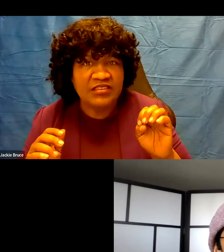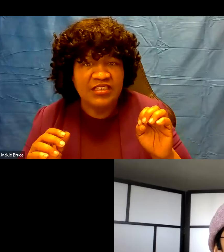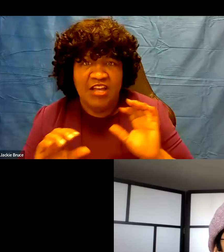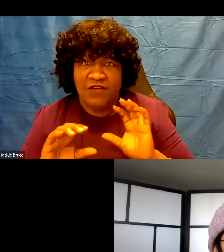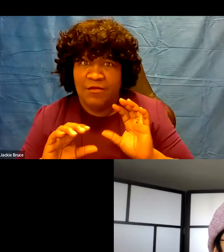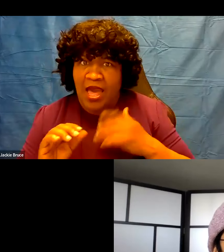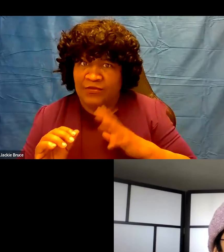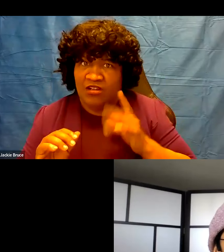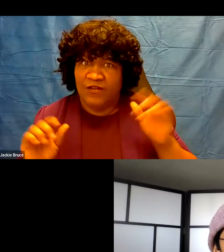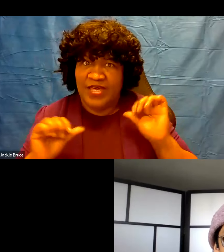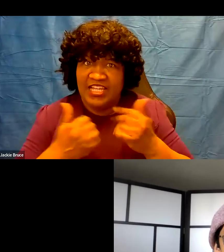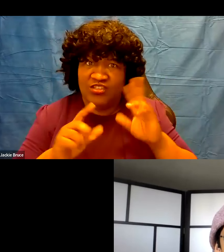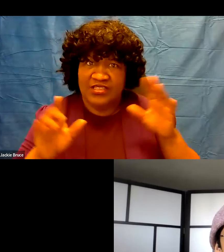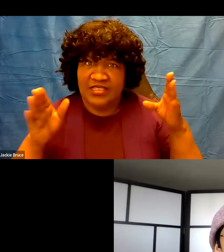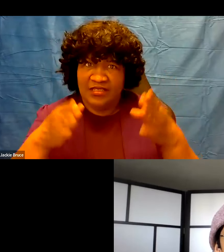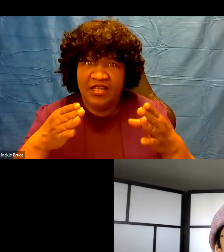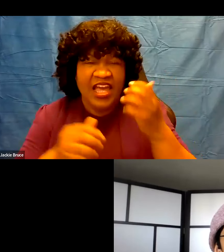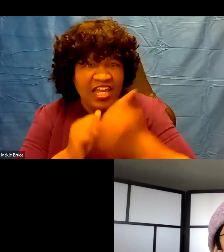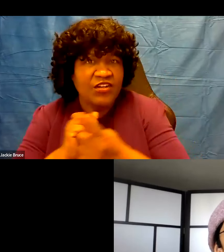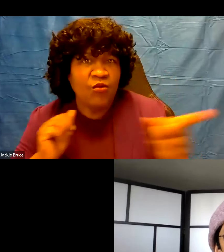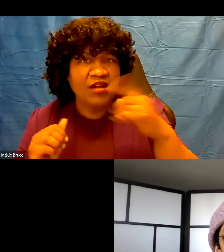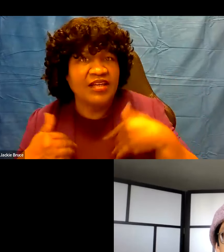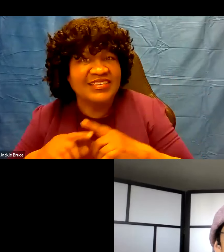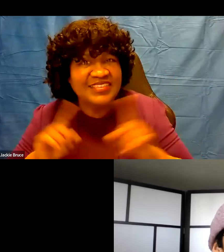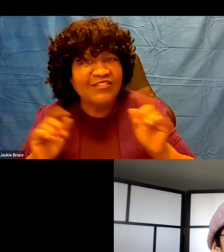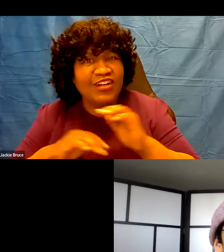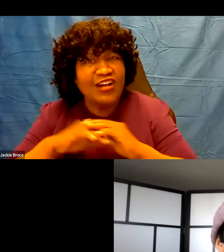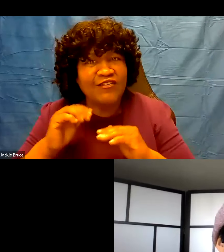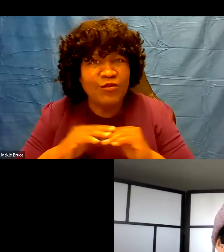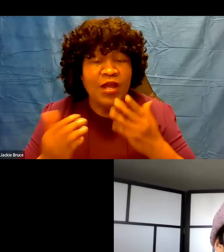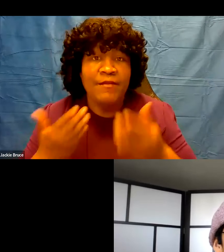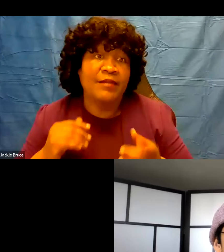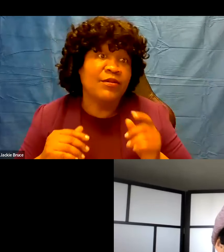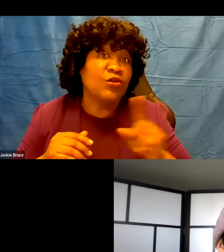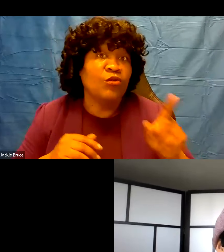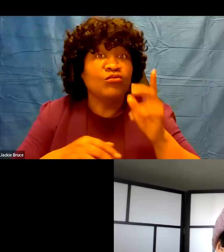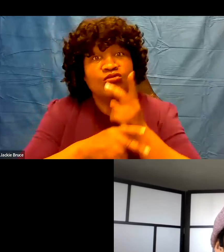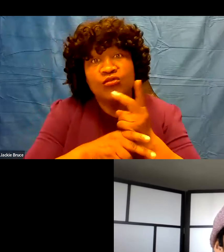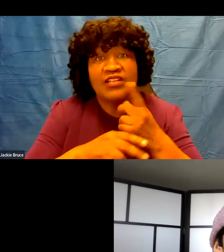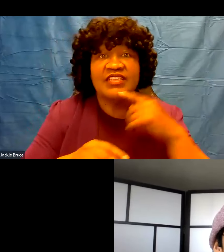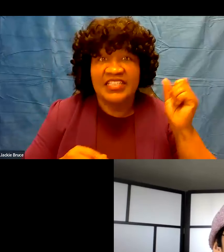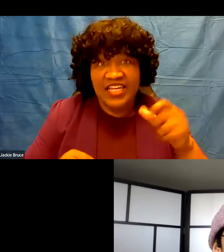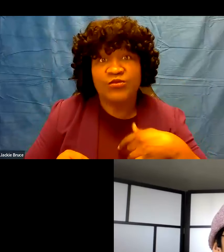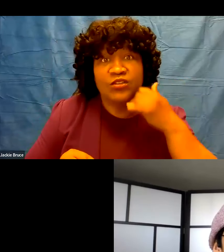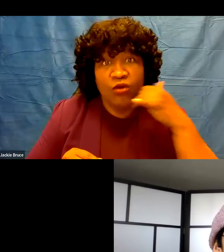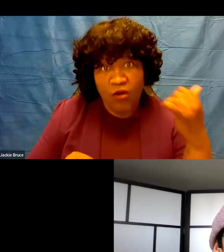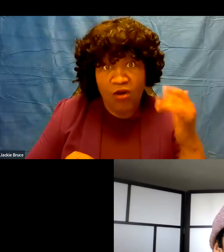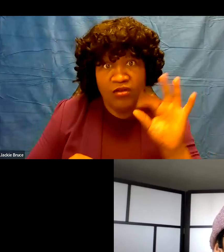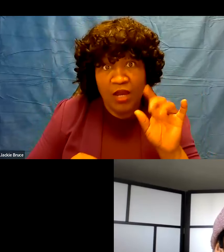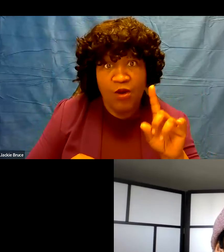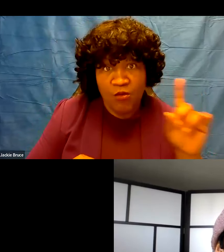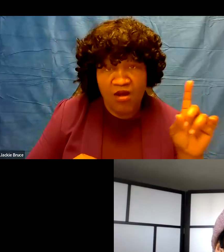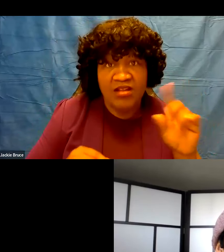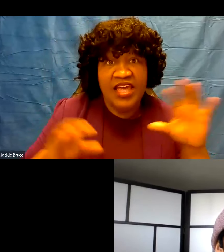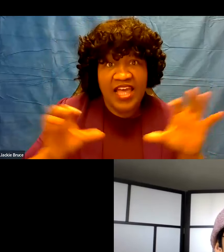has a slightly different comfort with that. You might go to one supervisor and say, yes, we need to call 911 or